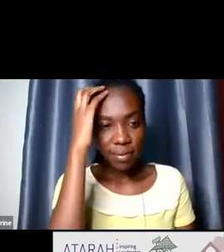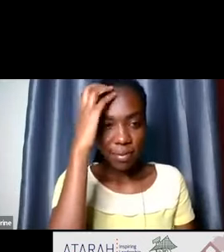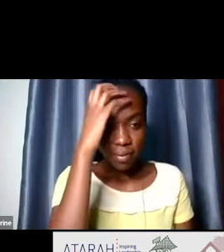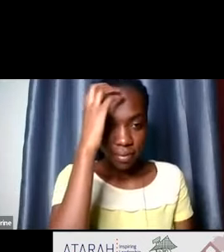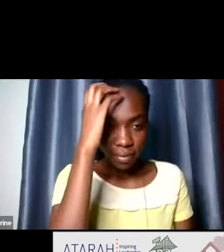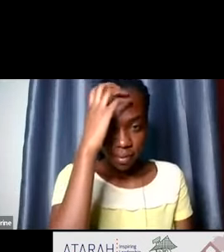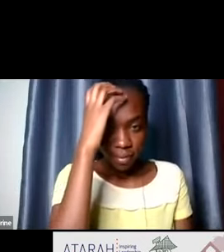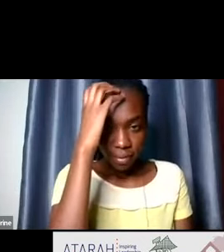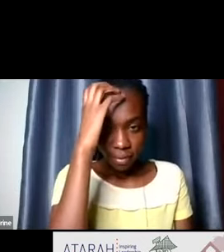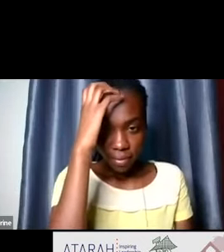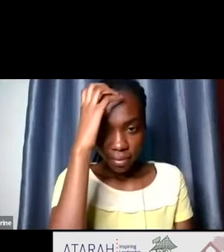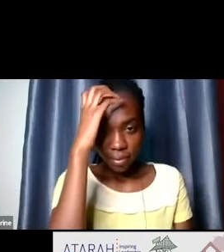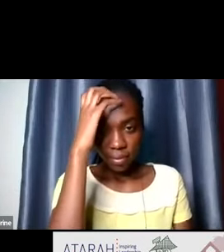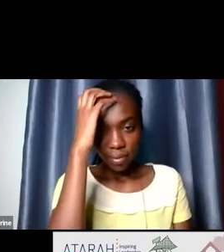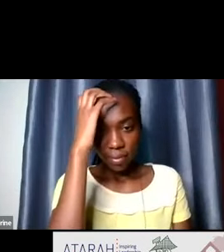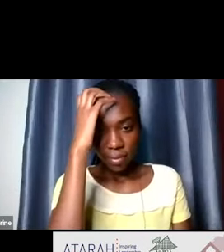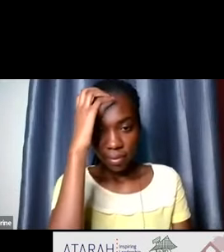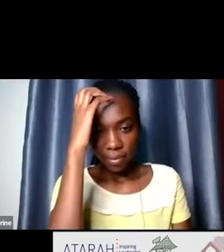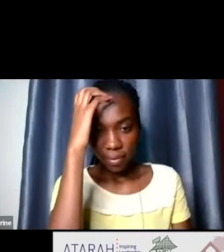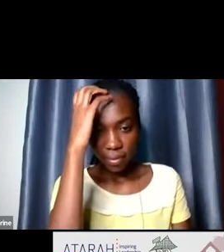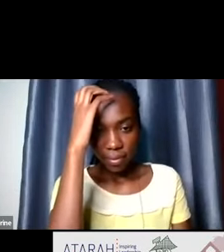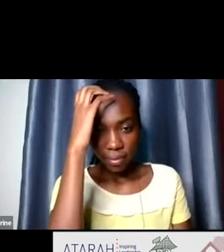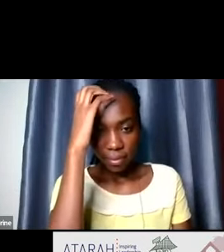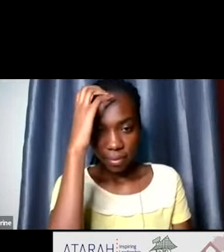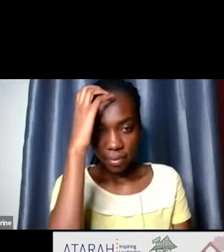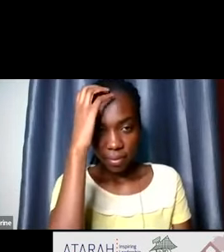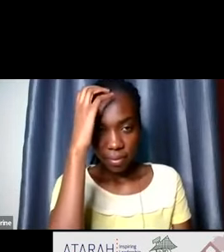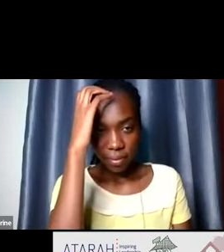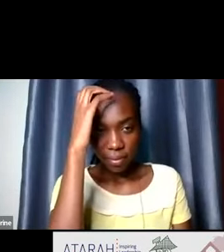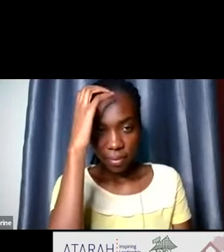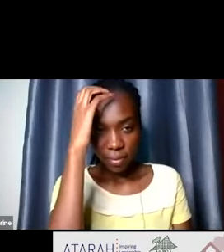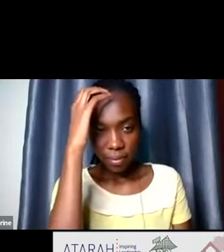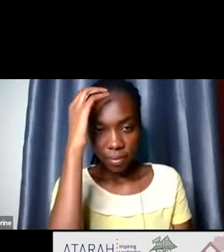Oh God, you've disappeared.